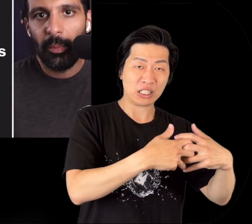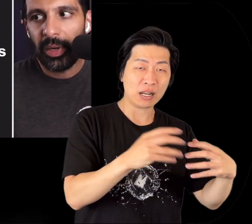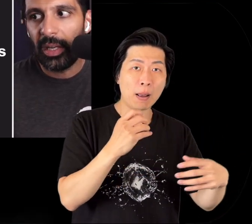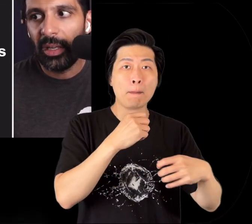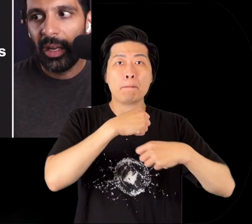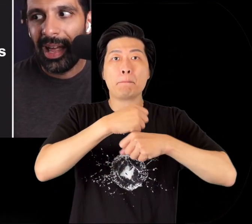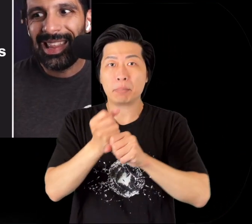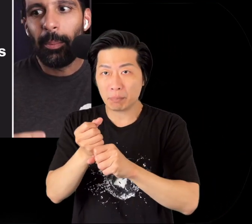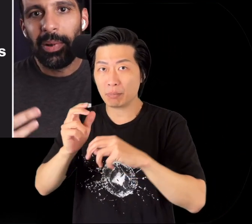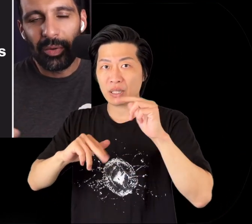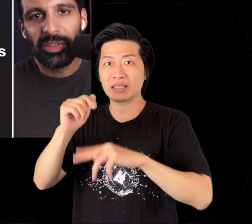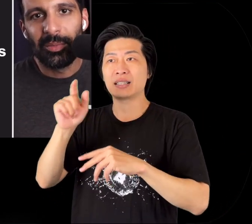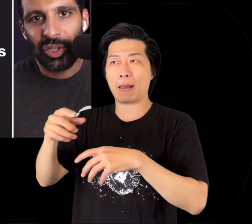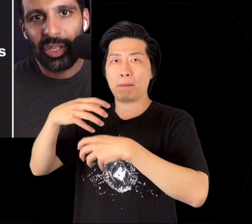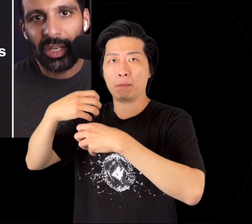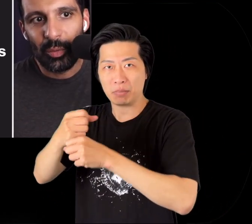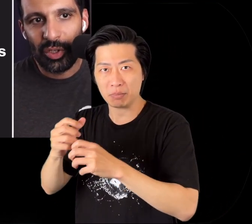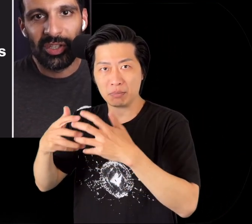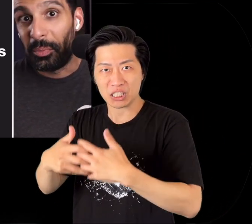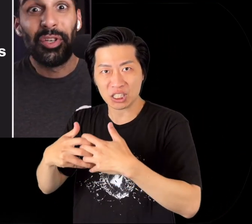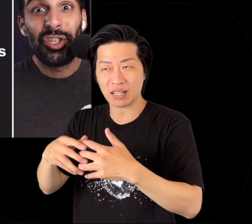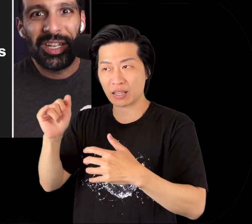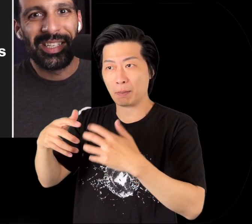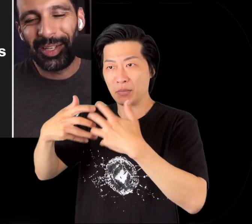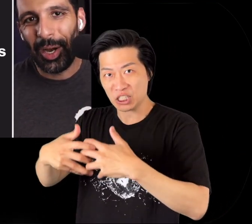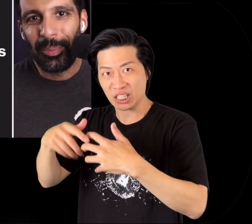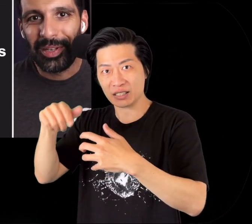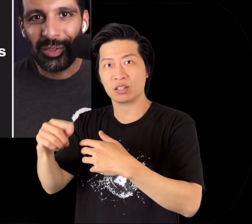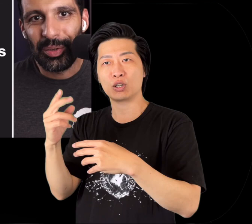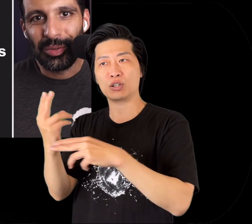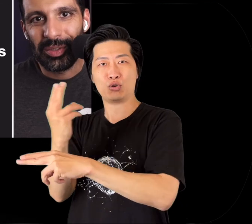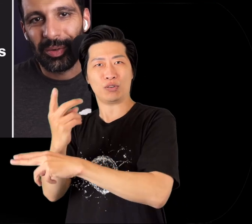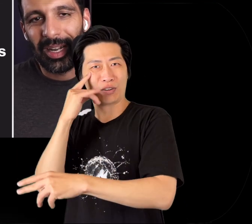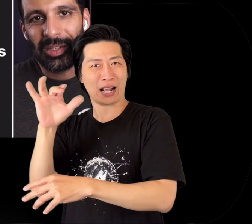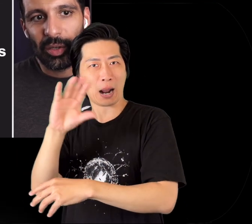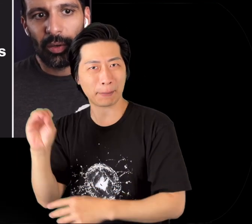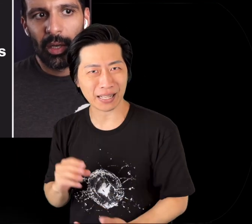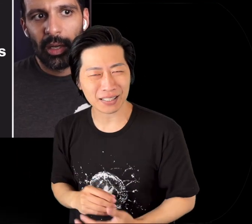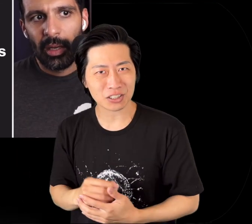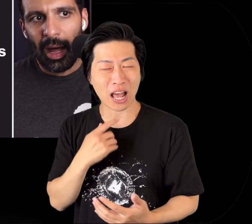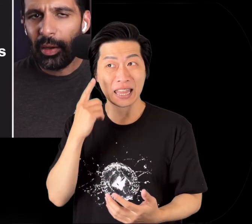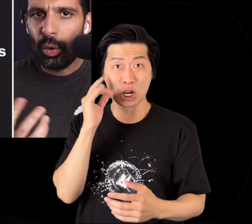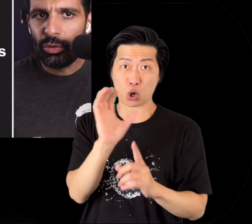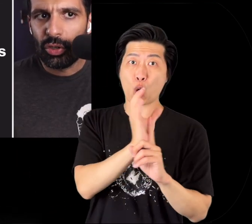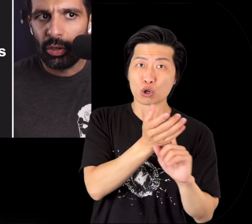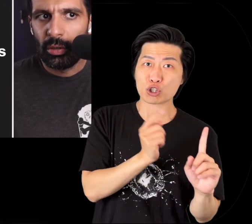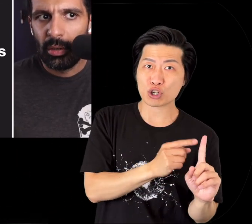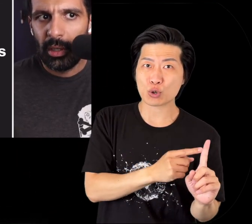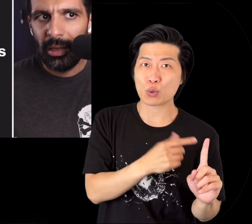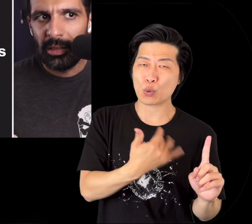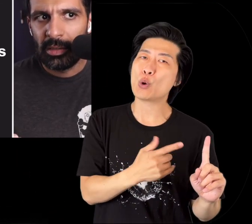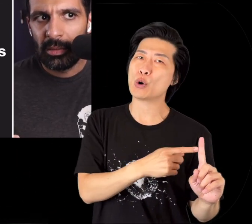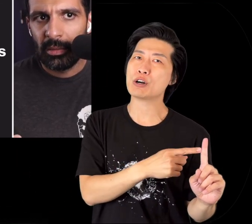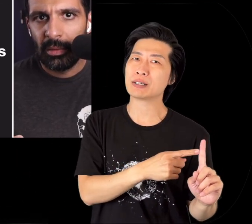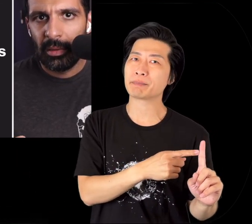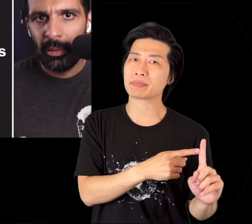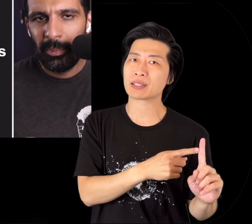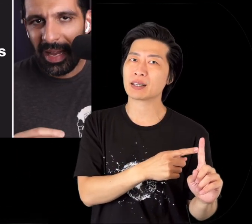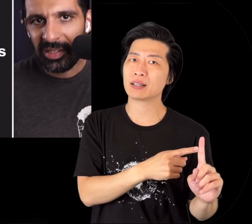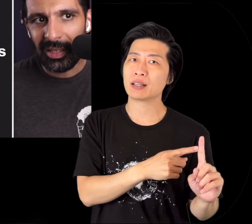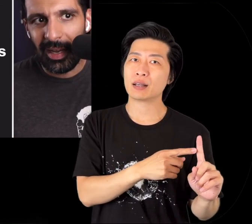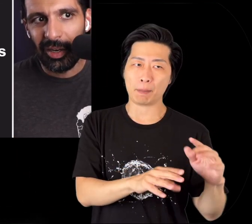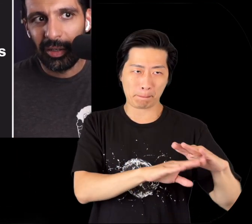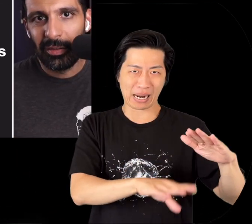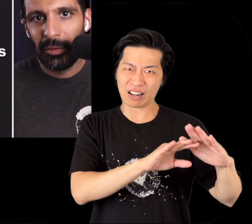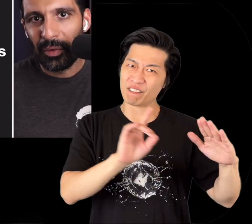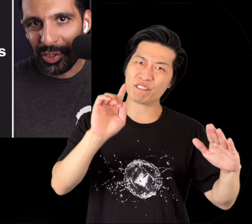is the company, that builds the machine, which is the machines that the companies uses, right? So I think culture is